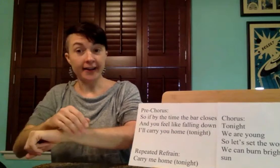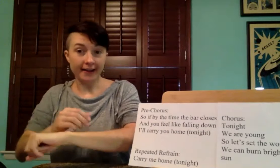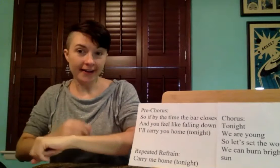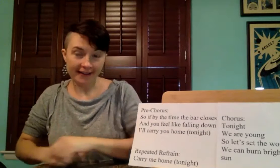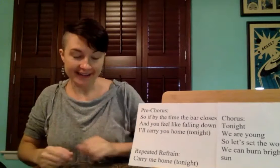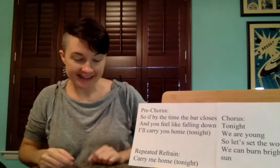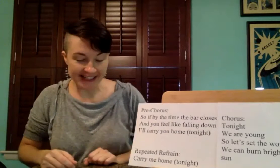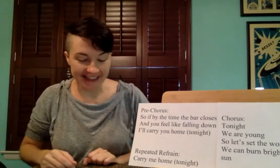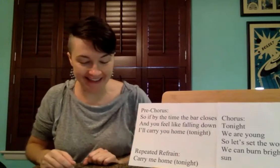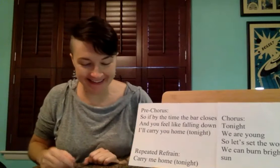Tonight,